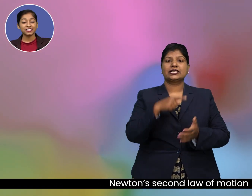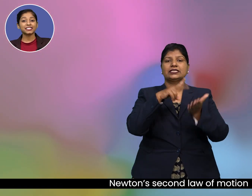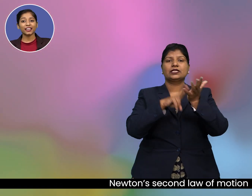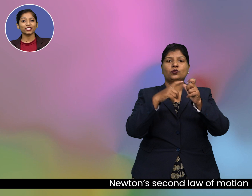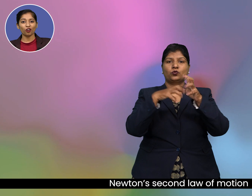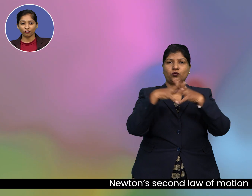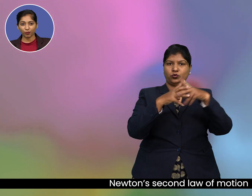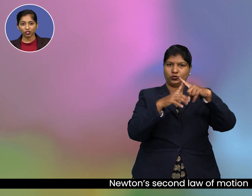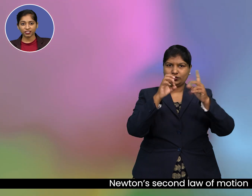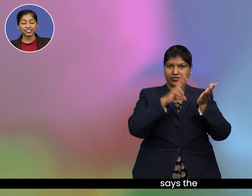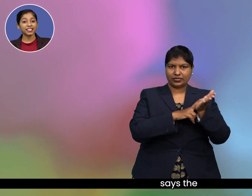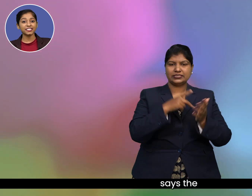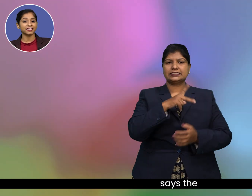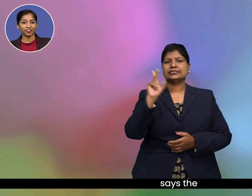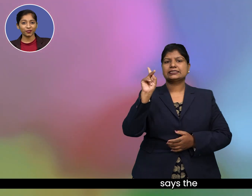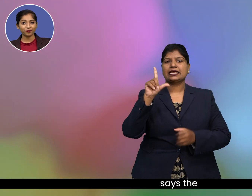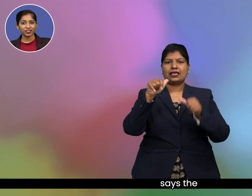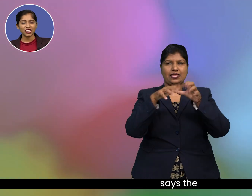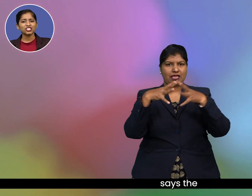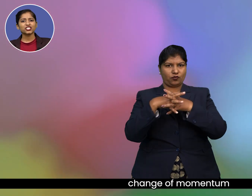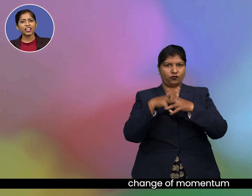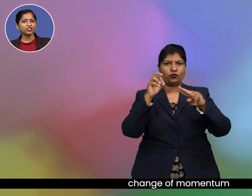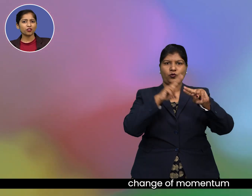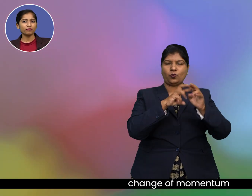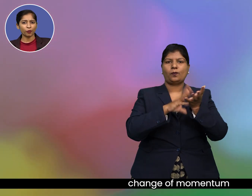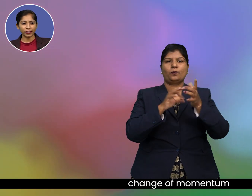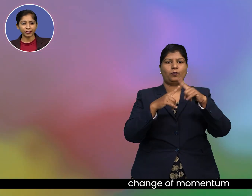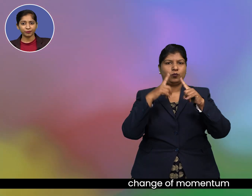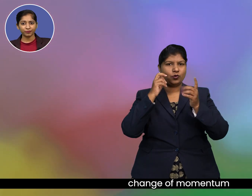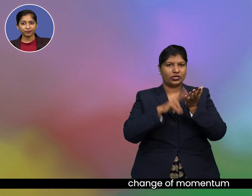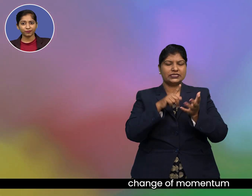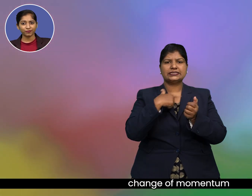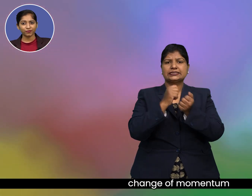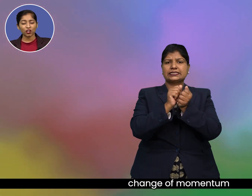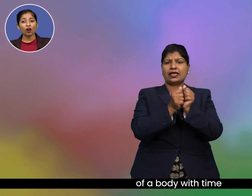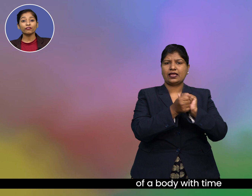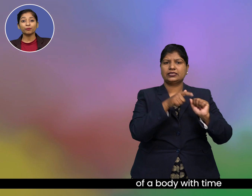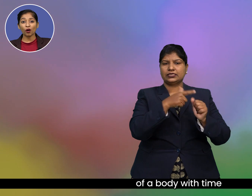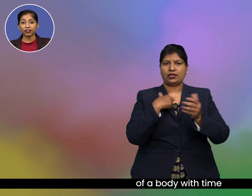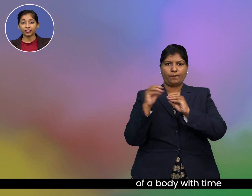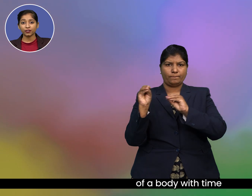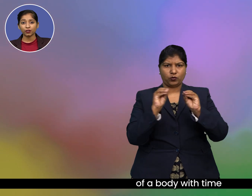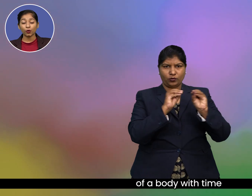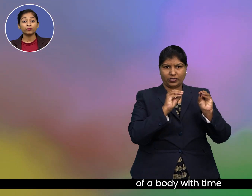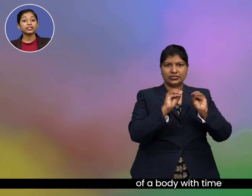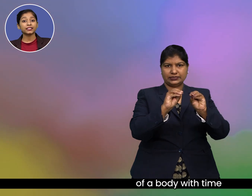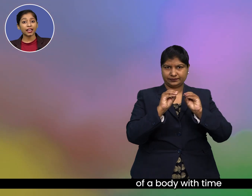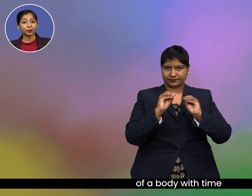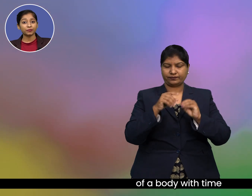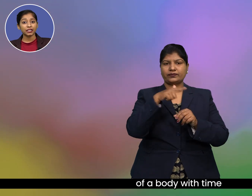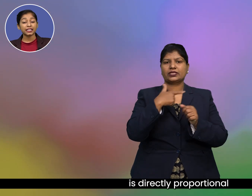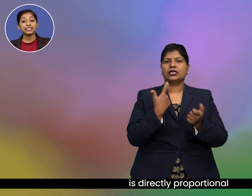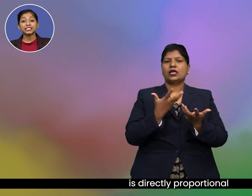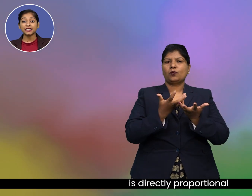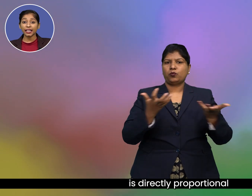Newton's second law of motion says the change of momentum of a body with